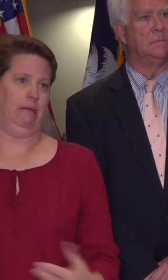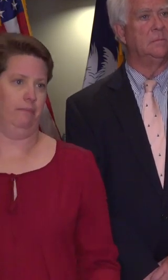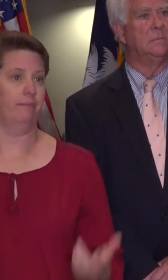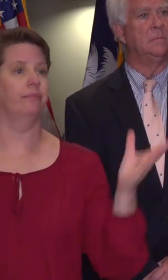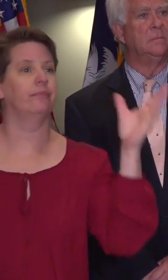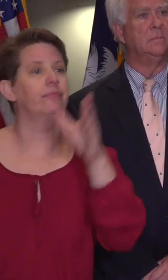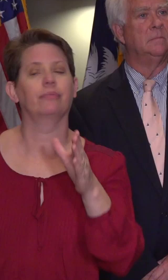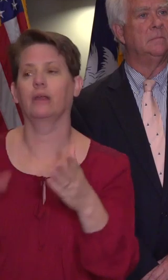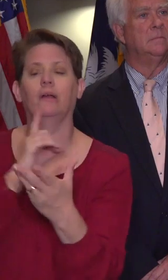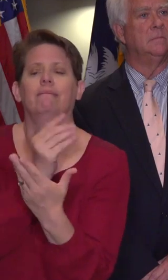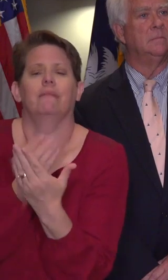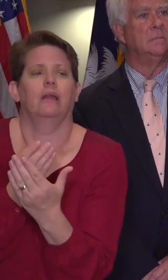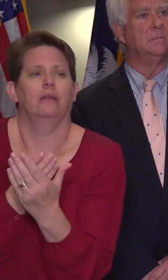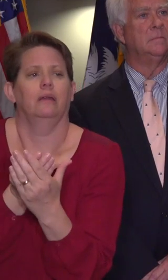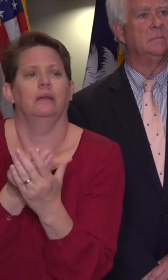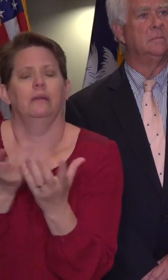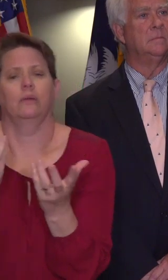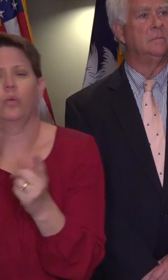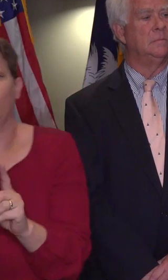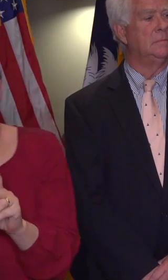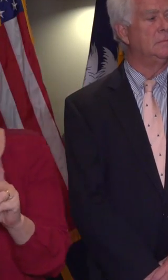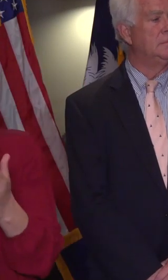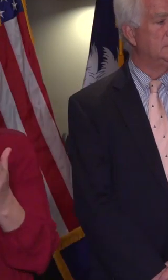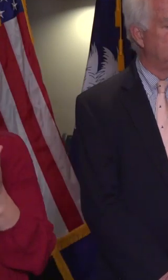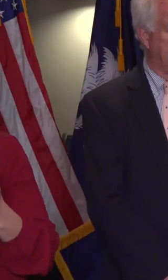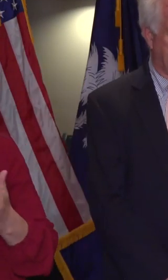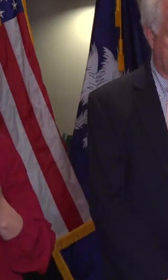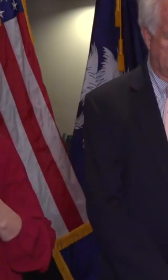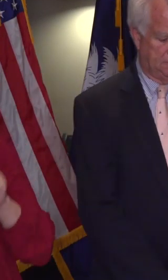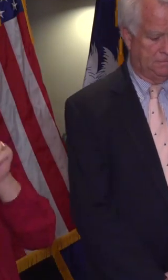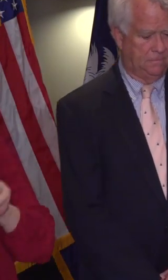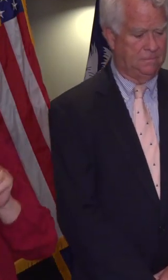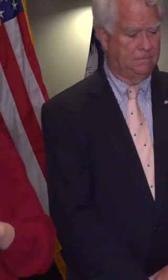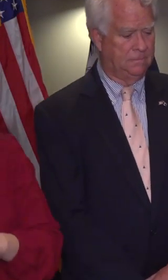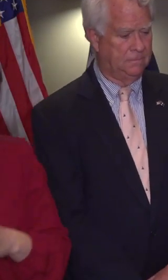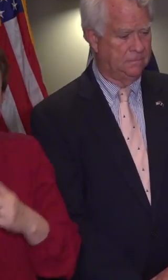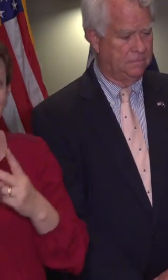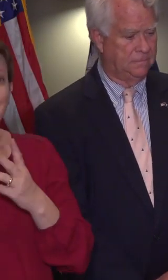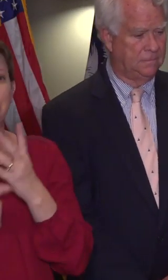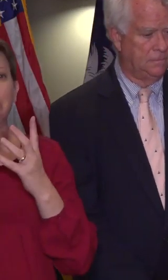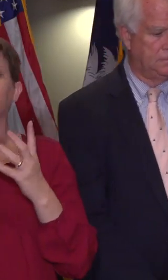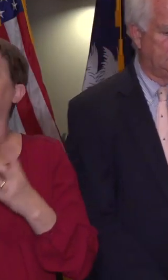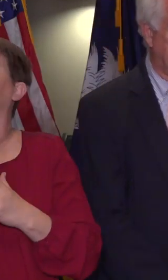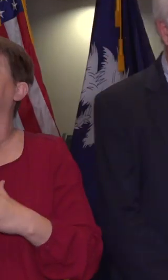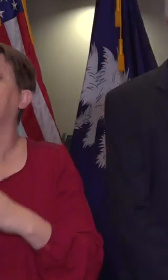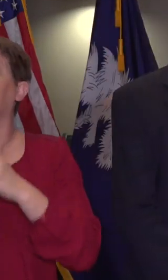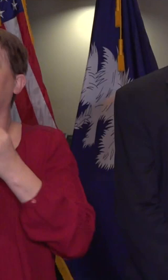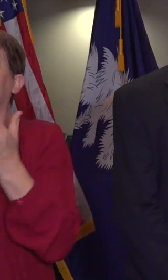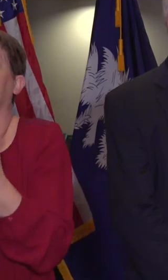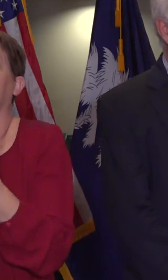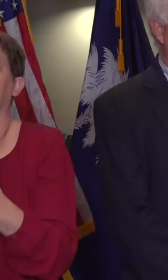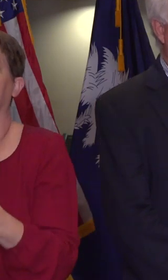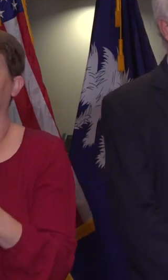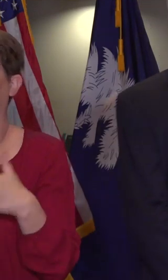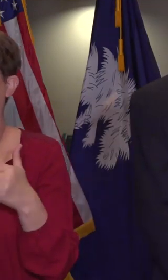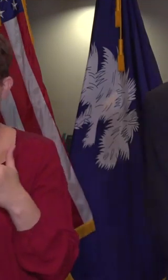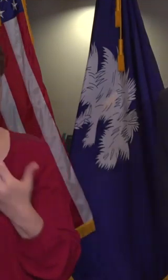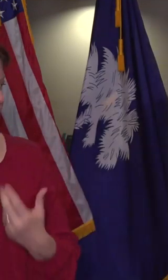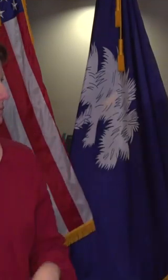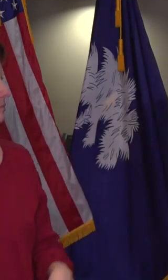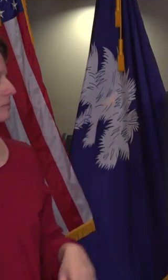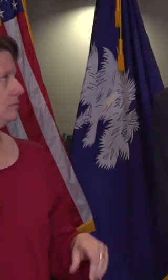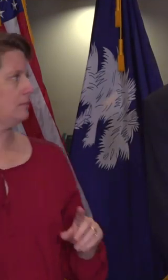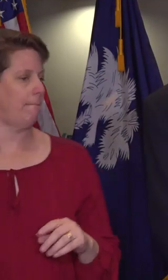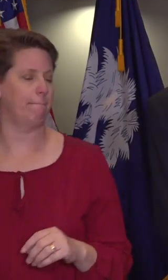far as funding, where is that coming from for the test kits, and will we need additional funding as this kind of goes